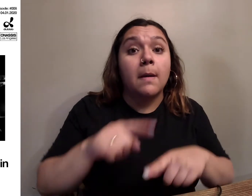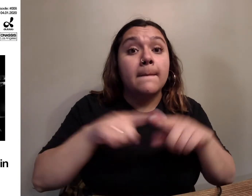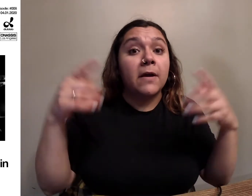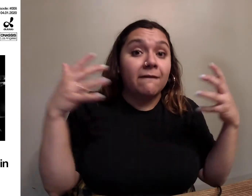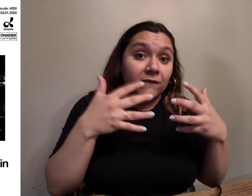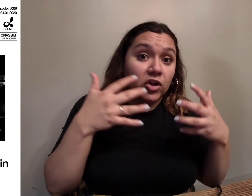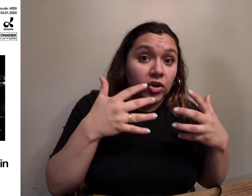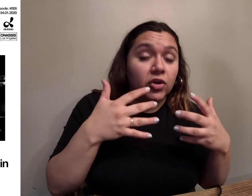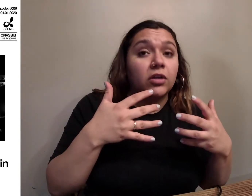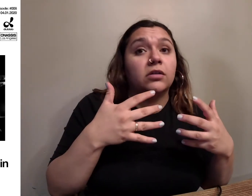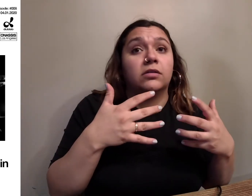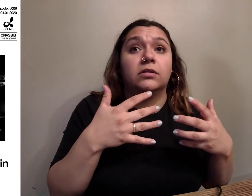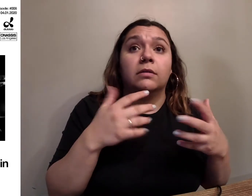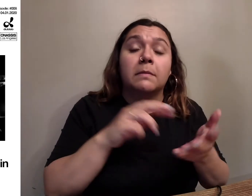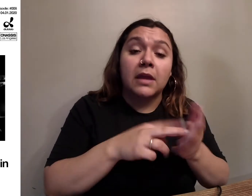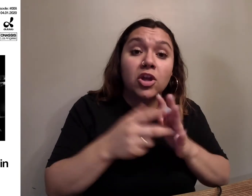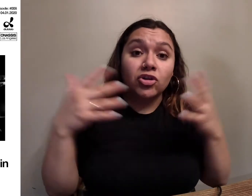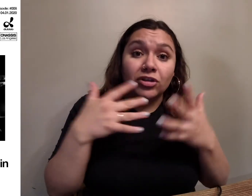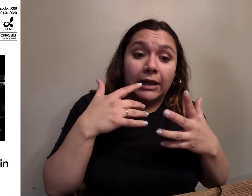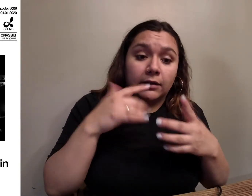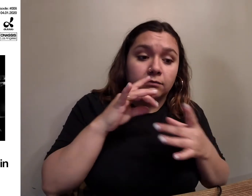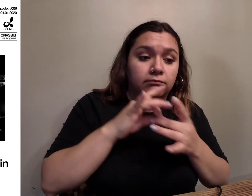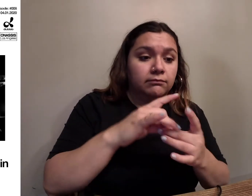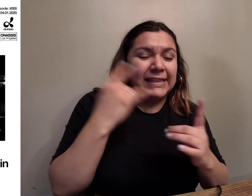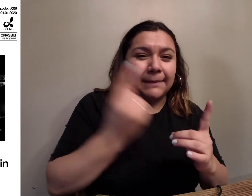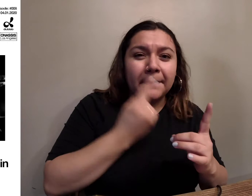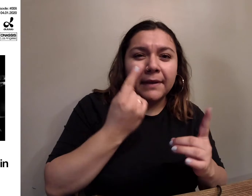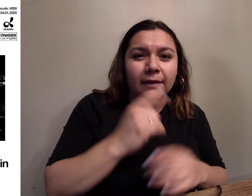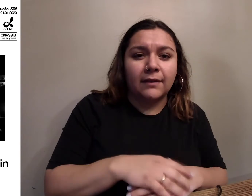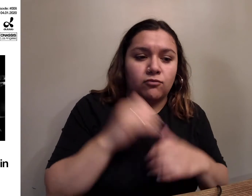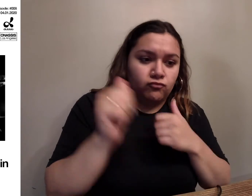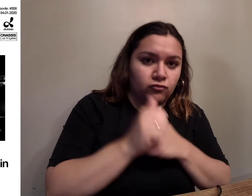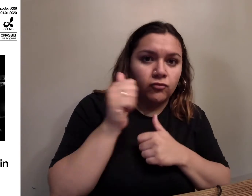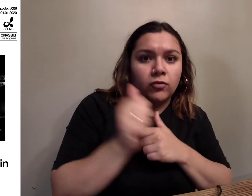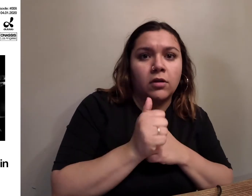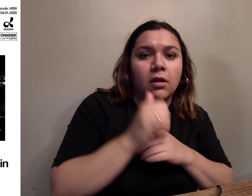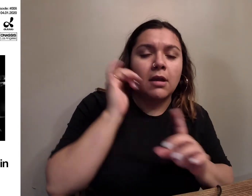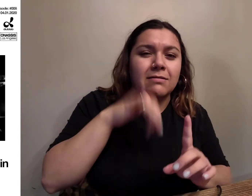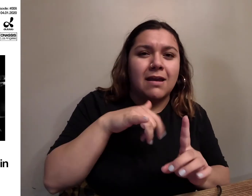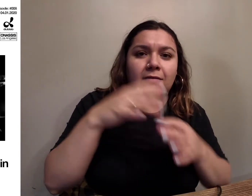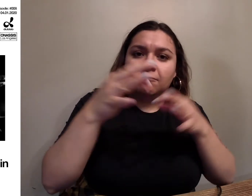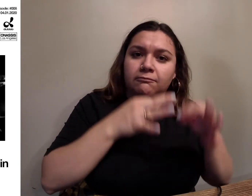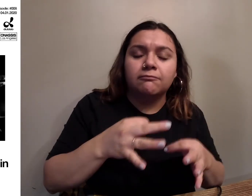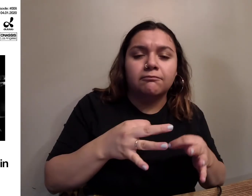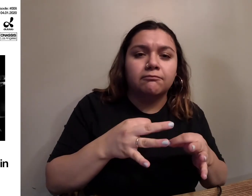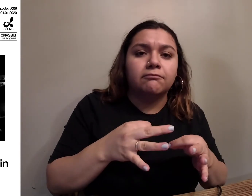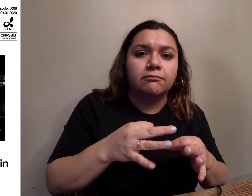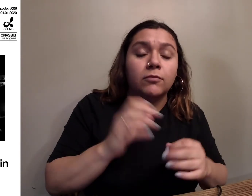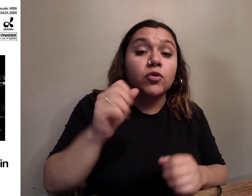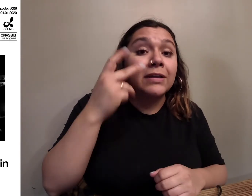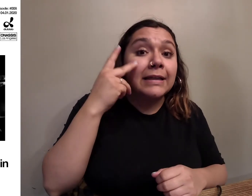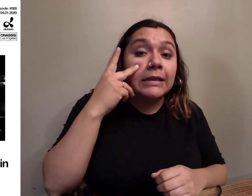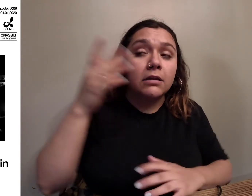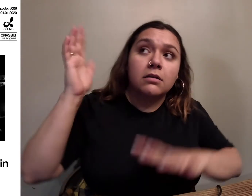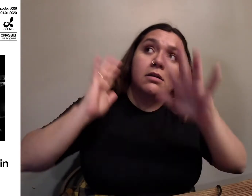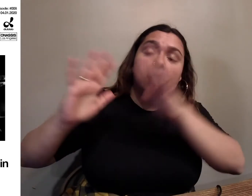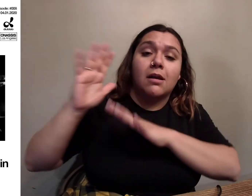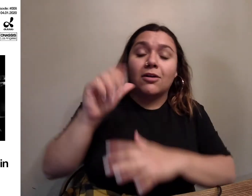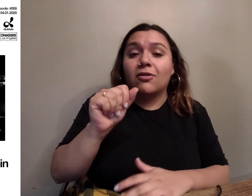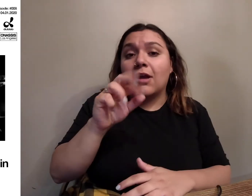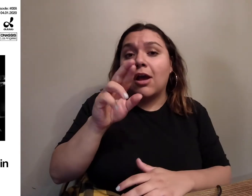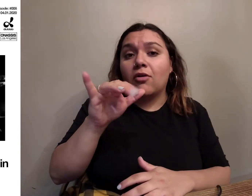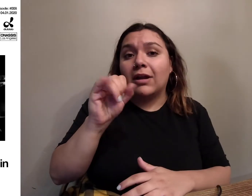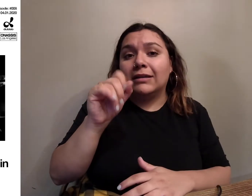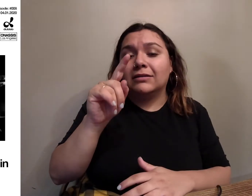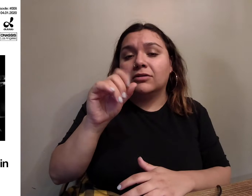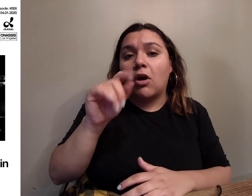always fear of something threatening. And that's the definition you can find in all the way back to Aristotle. Fear